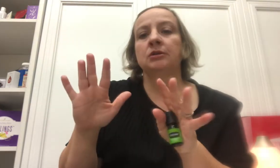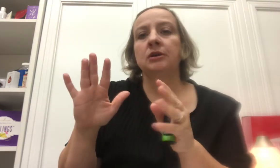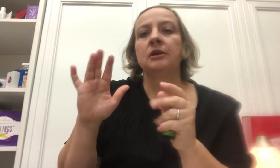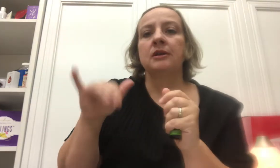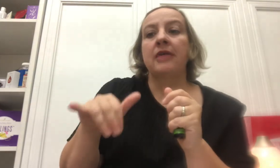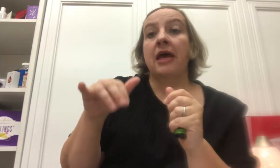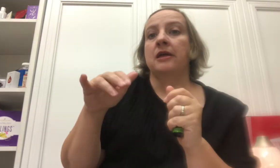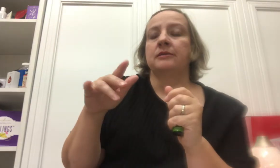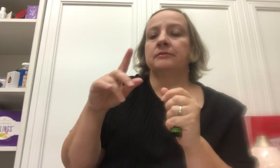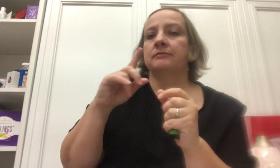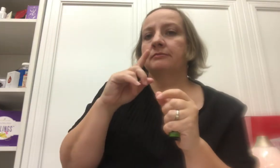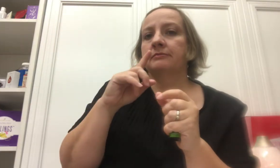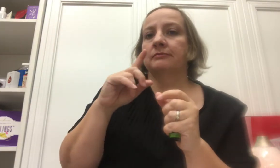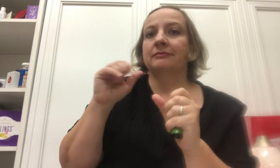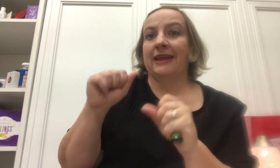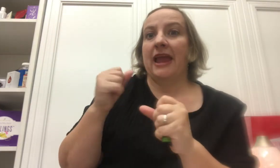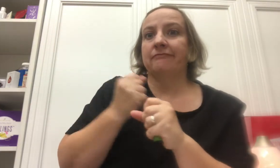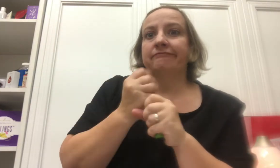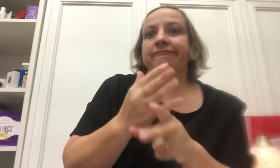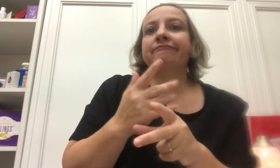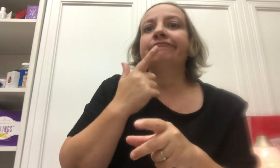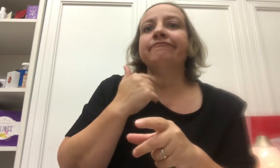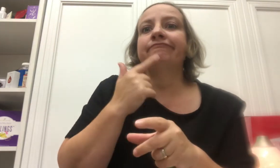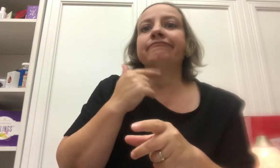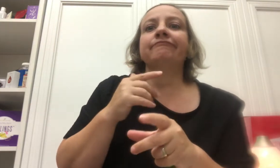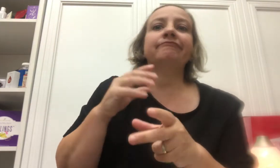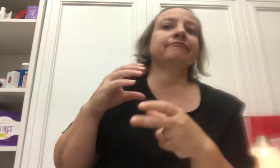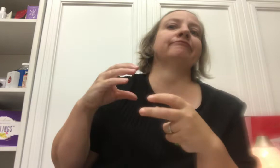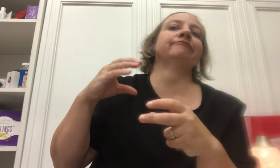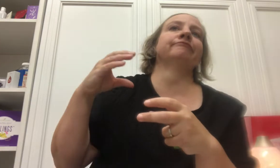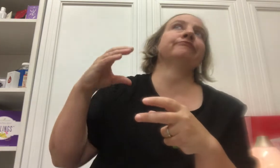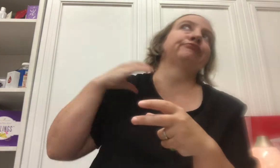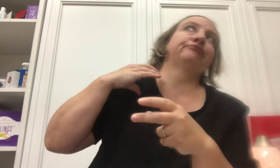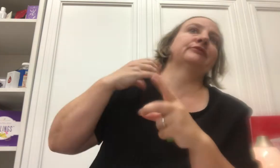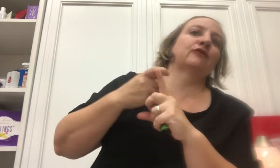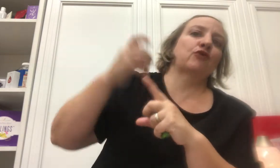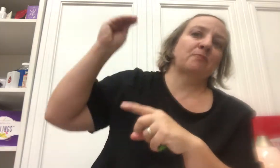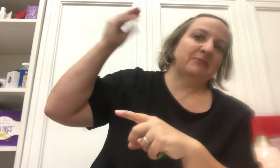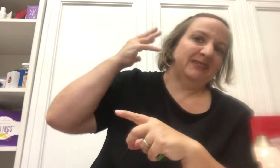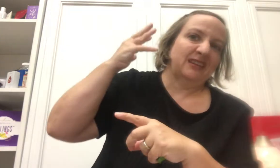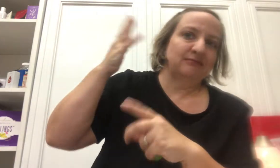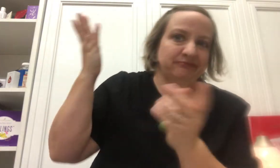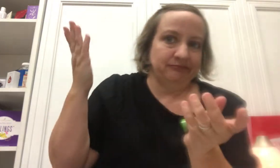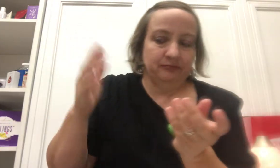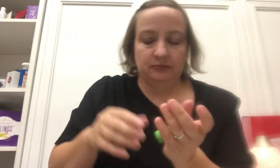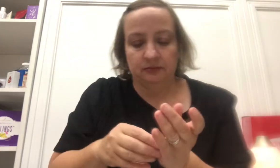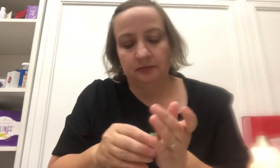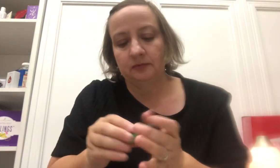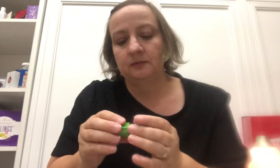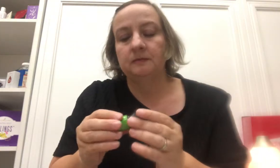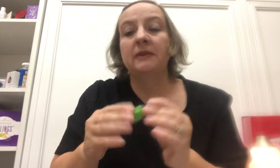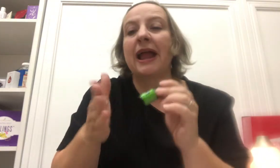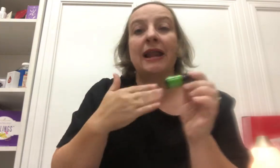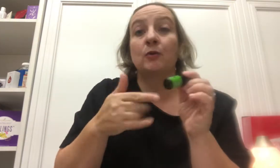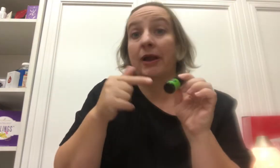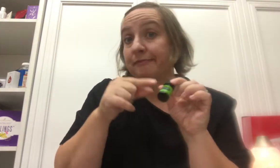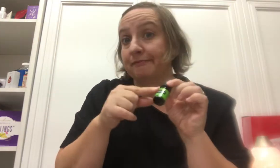anxiety and stress reduction. And it can leave pretty big red marks from the